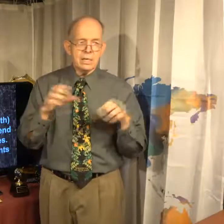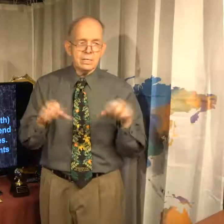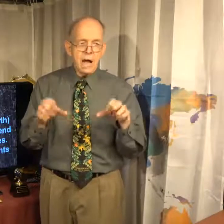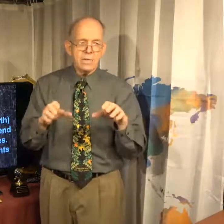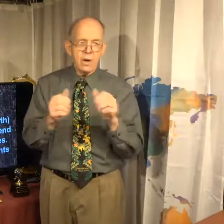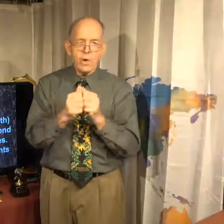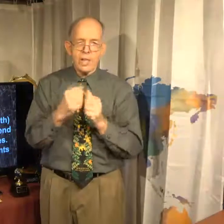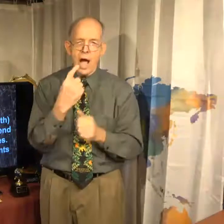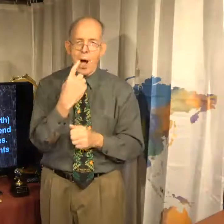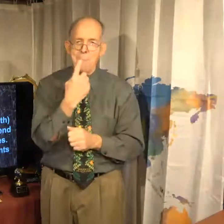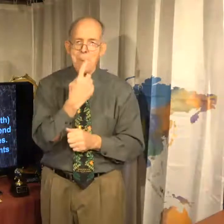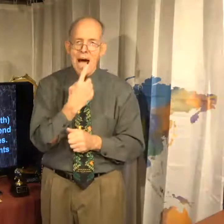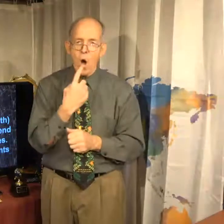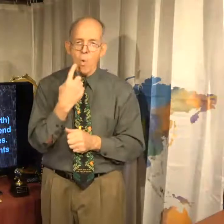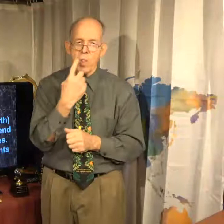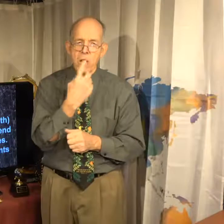It's done with mouth.